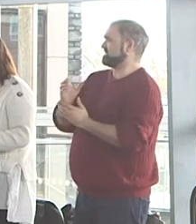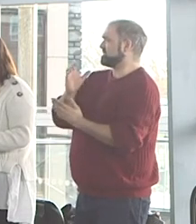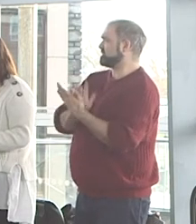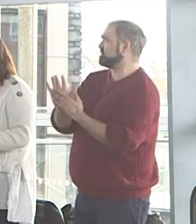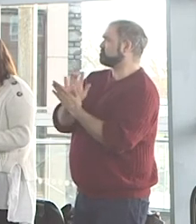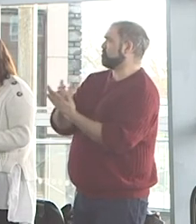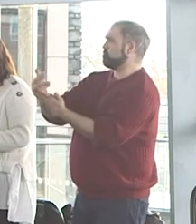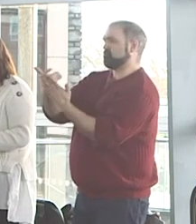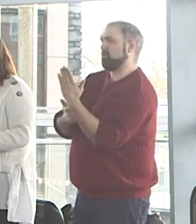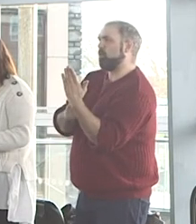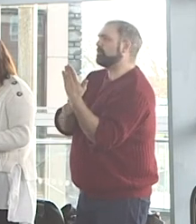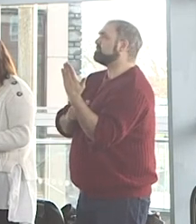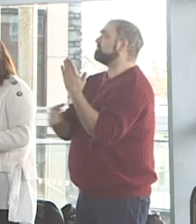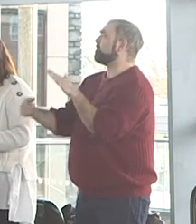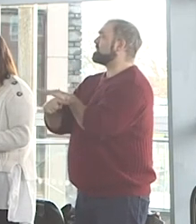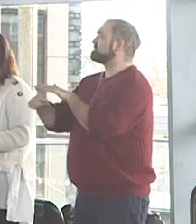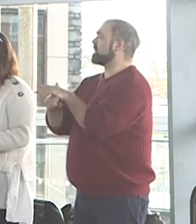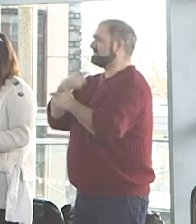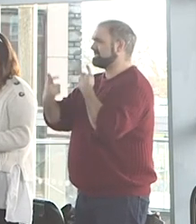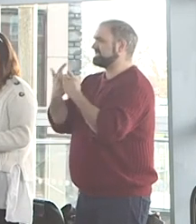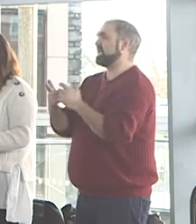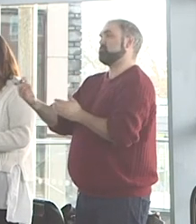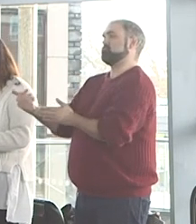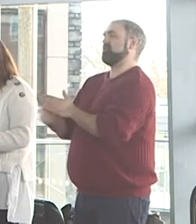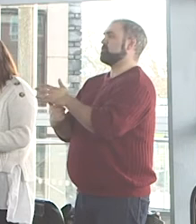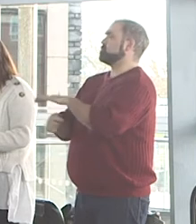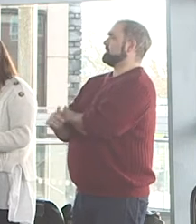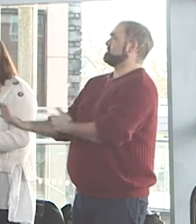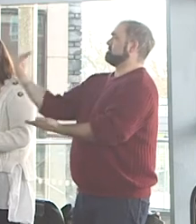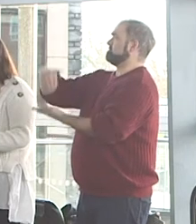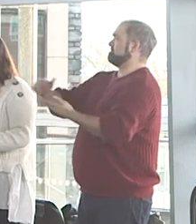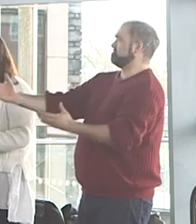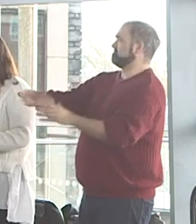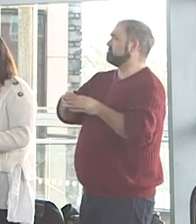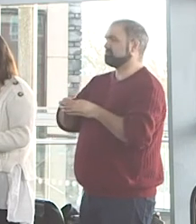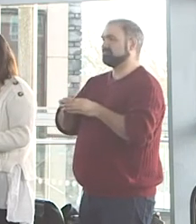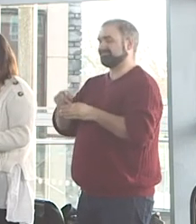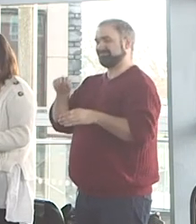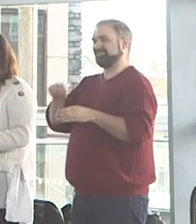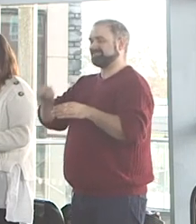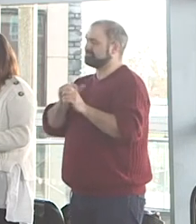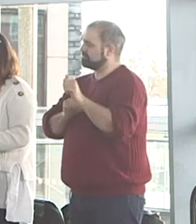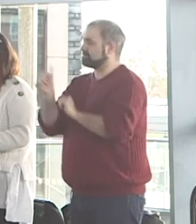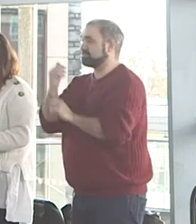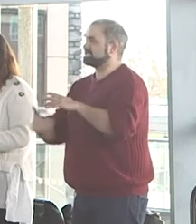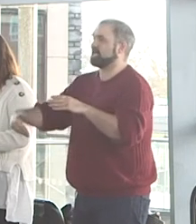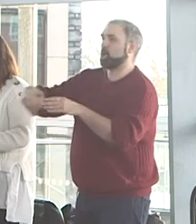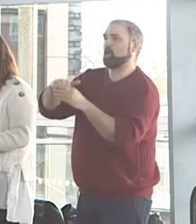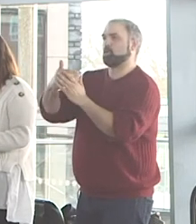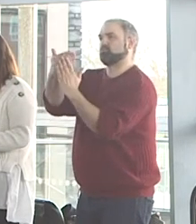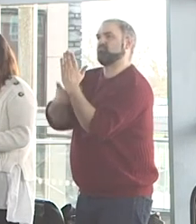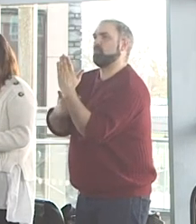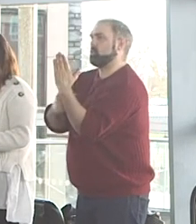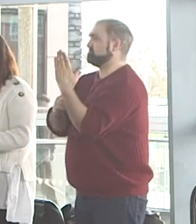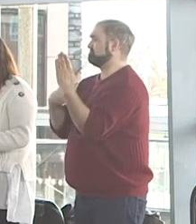of action for asylum seekers and refugees. And in my humble opinion, it is by far the most inclusive report of its